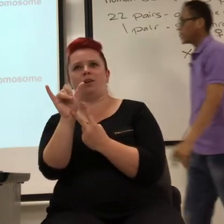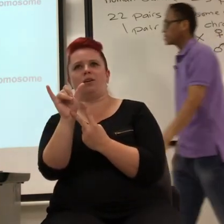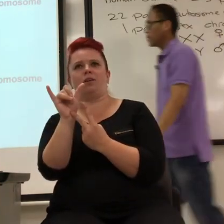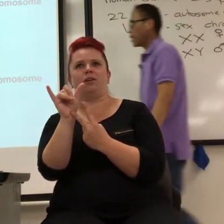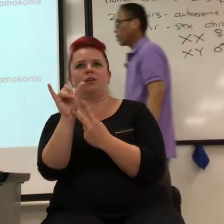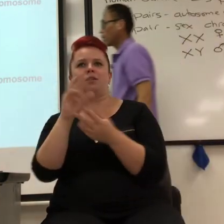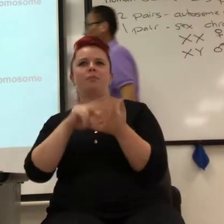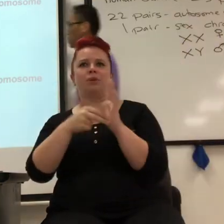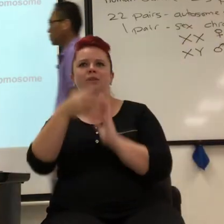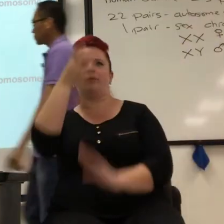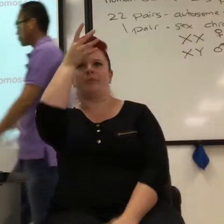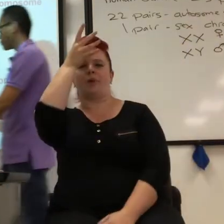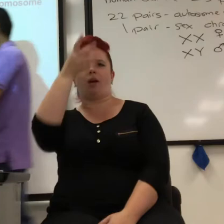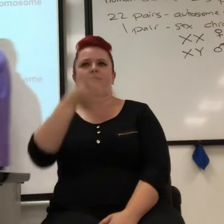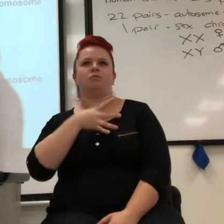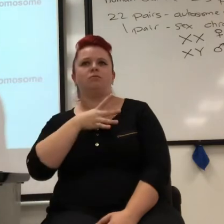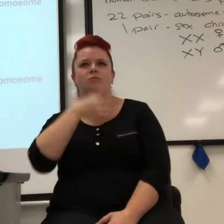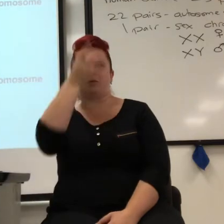that's the